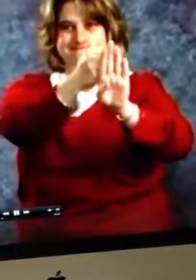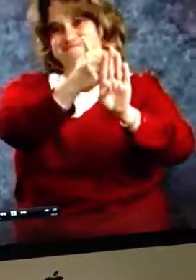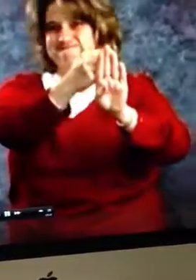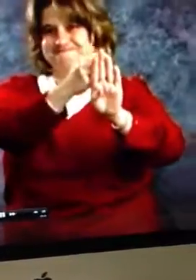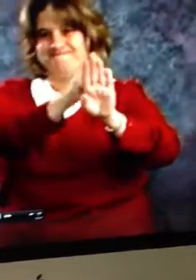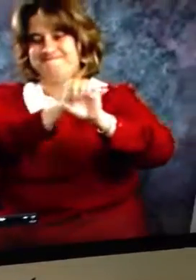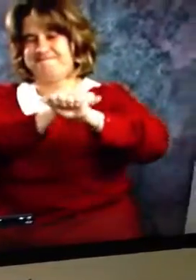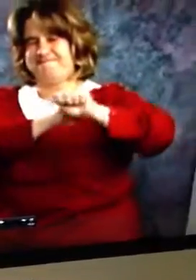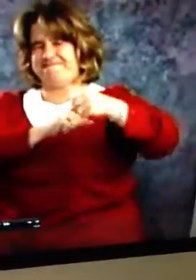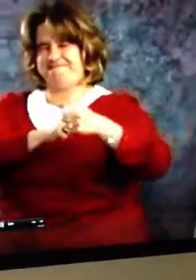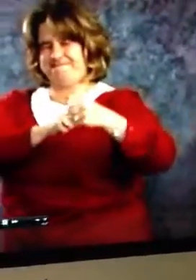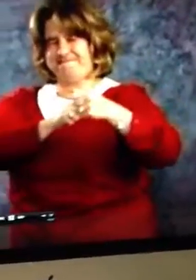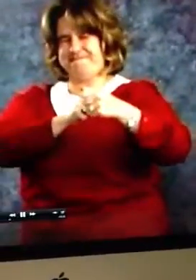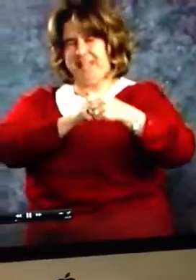to close the door and lock it.